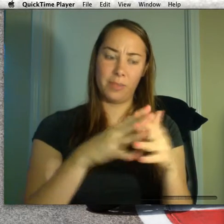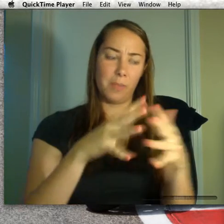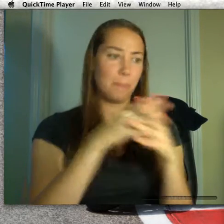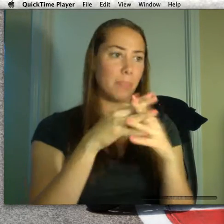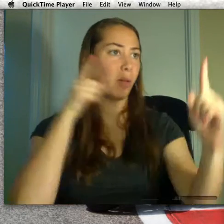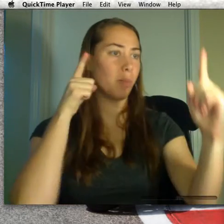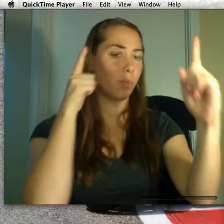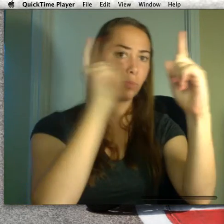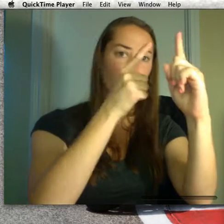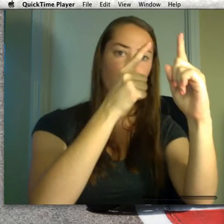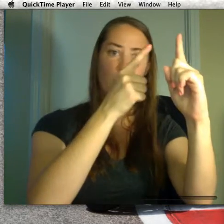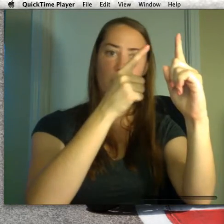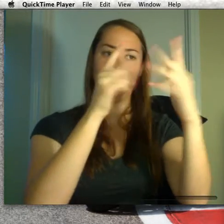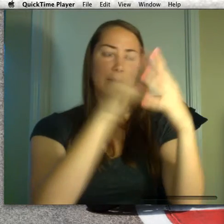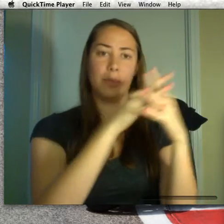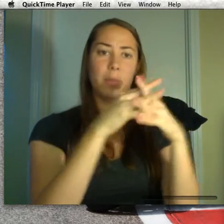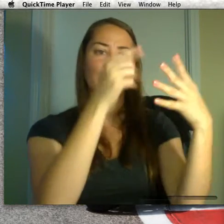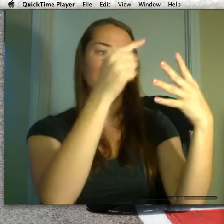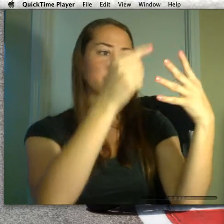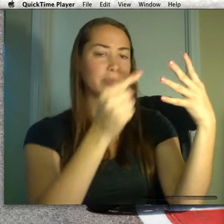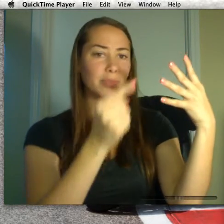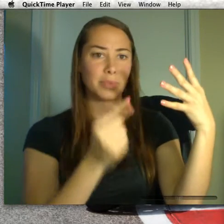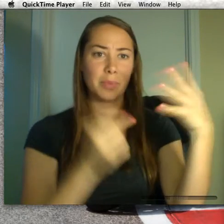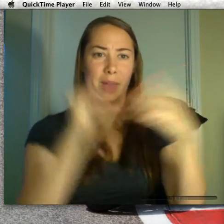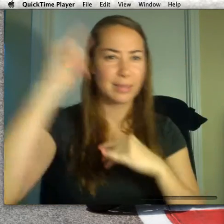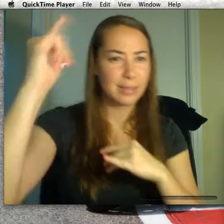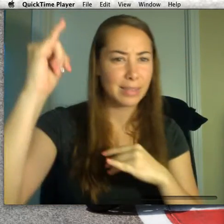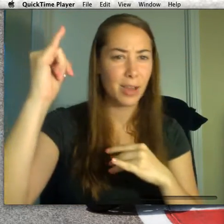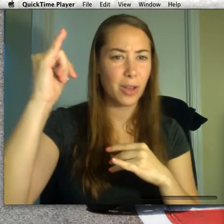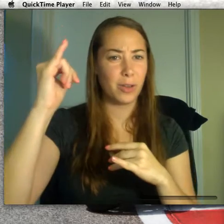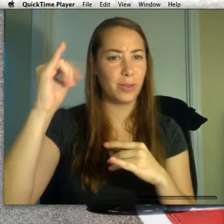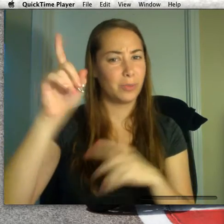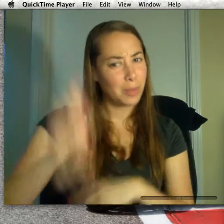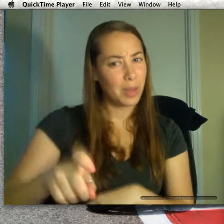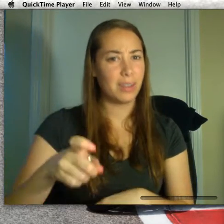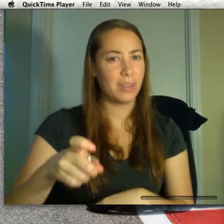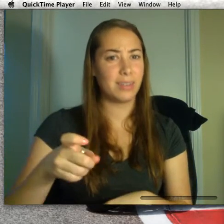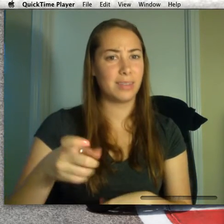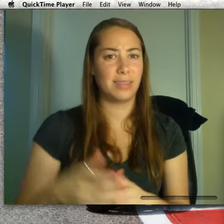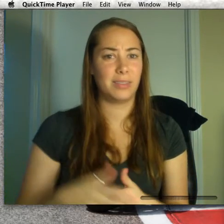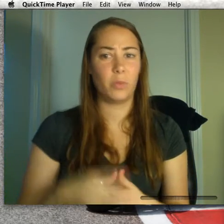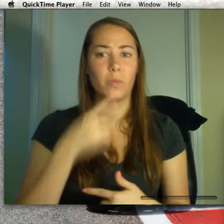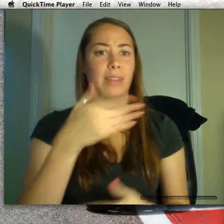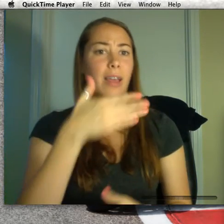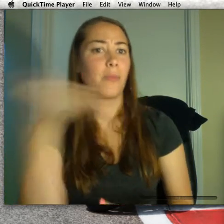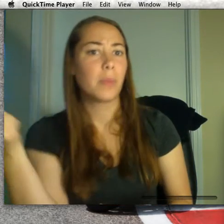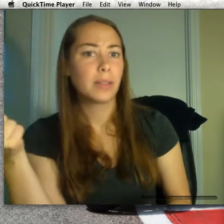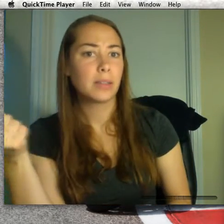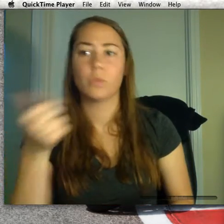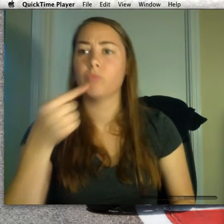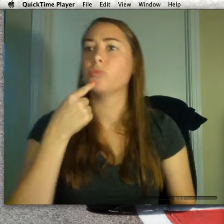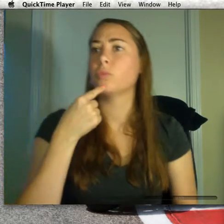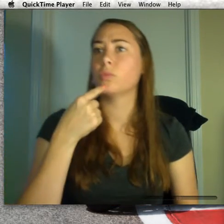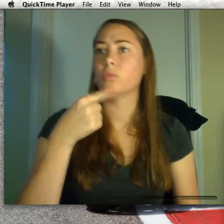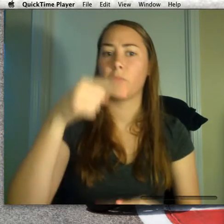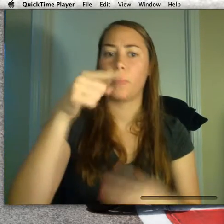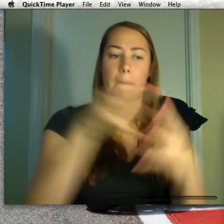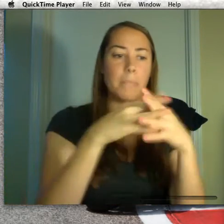clothe the naked, set the captive free, and serve as worthy of his hire or her